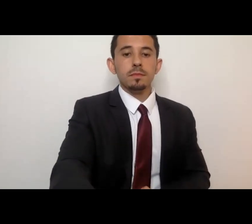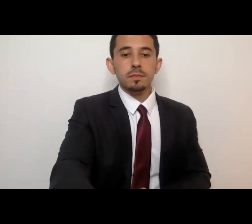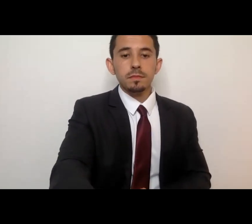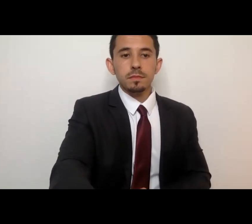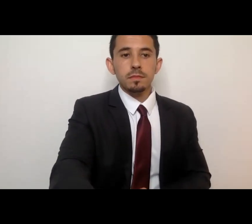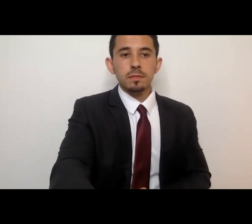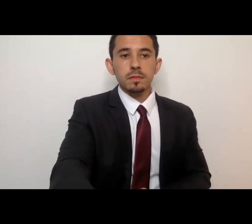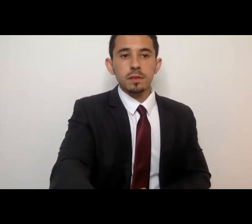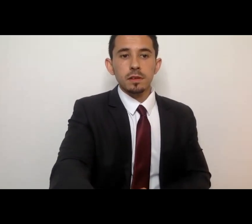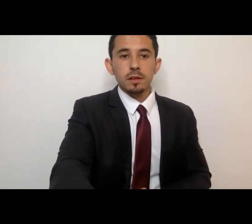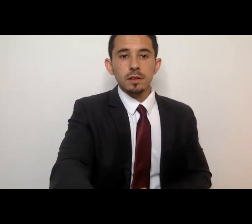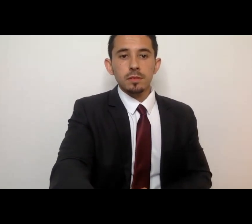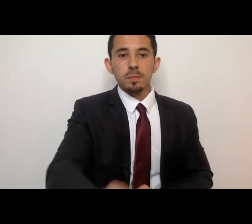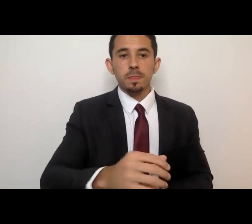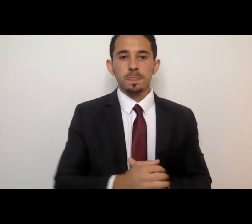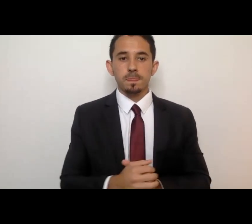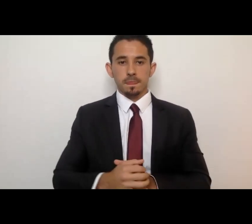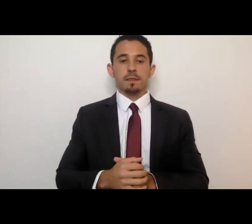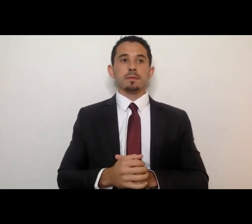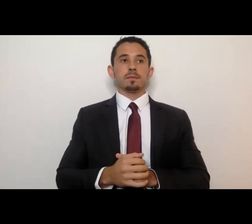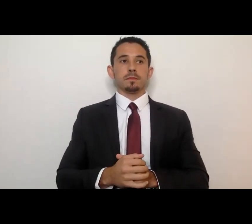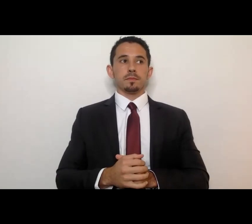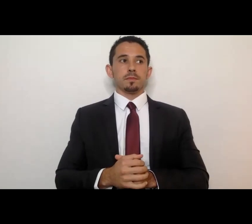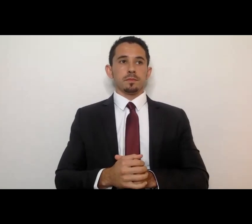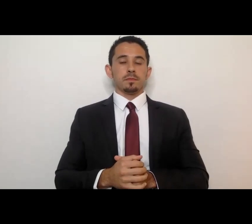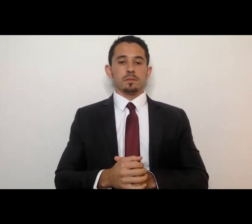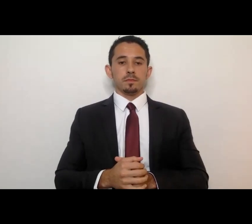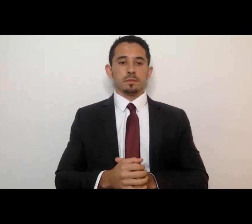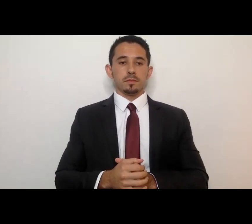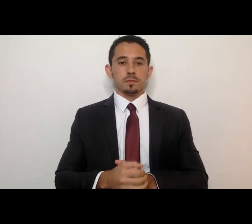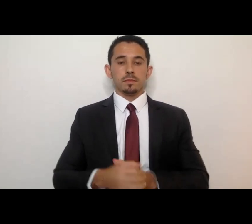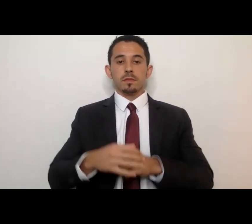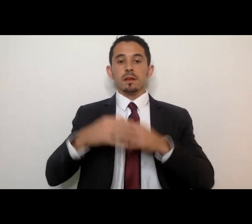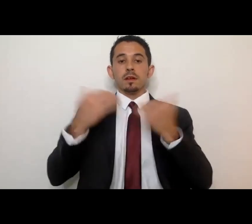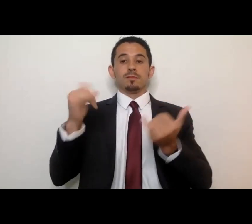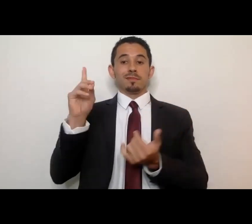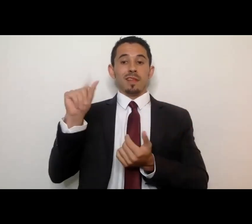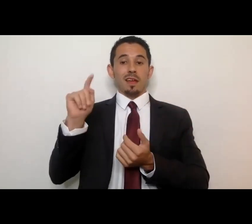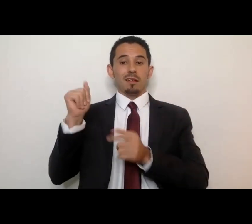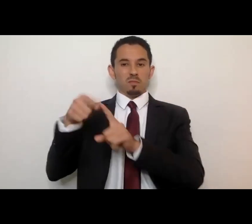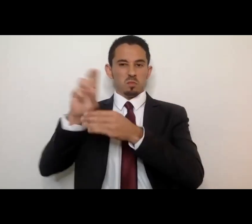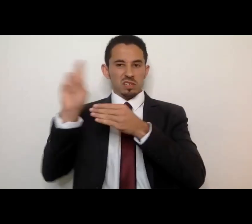And then we're looking to see the odds of finding a tick infected with rickettsia.